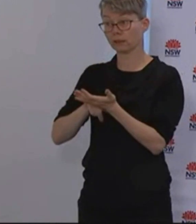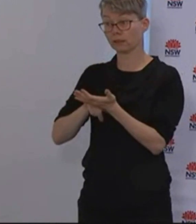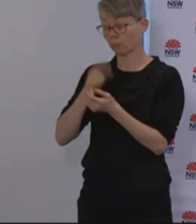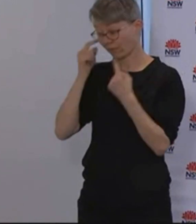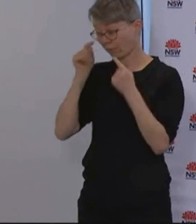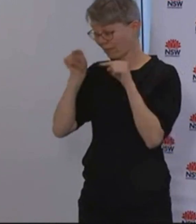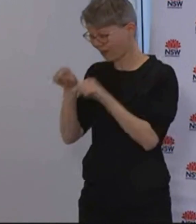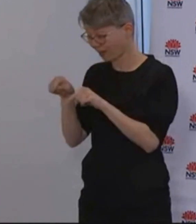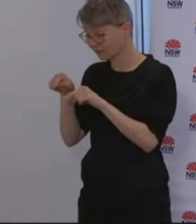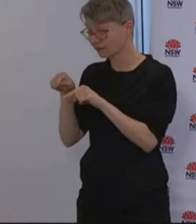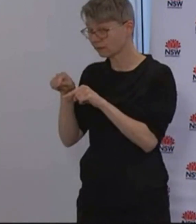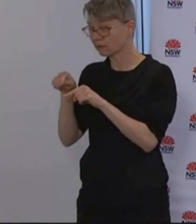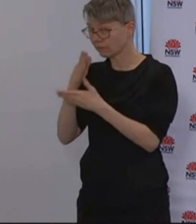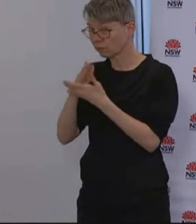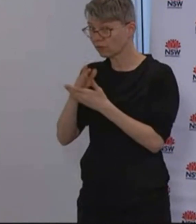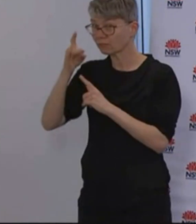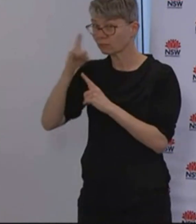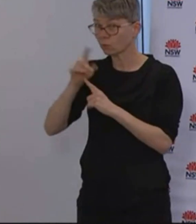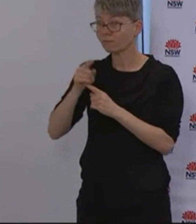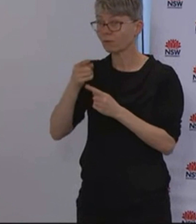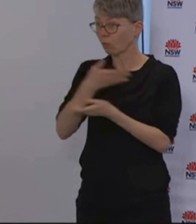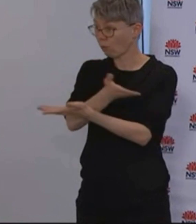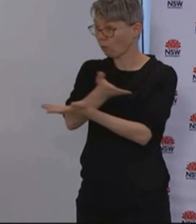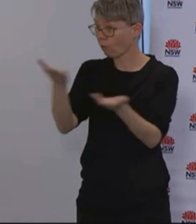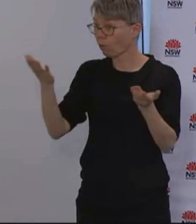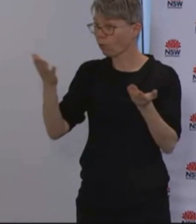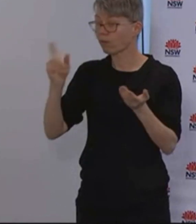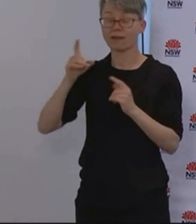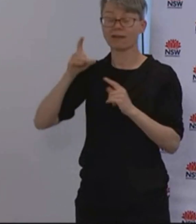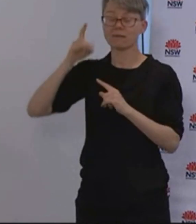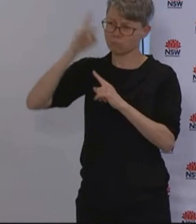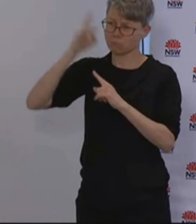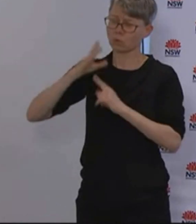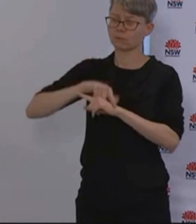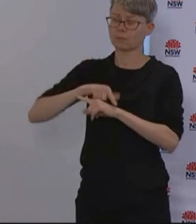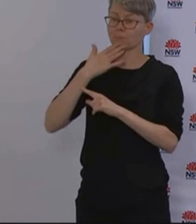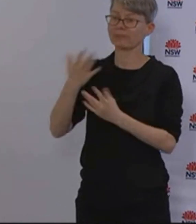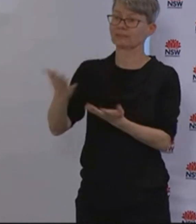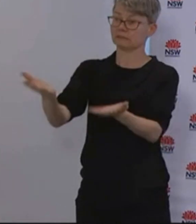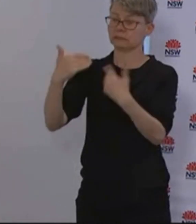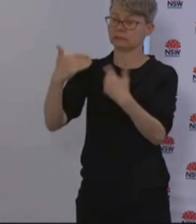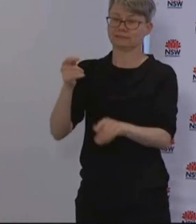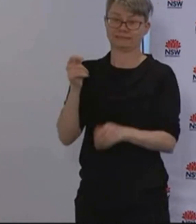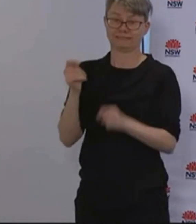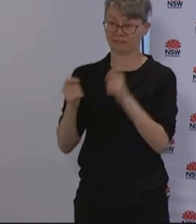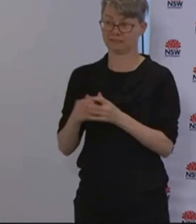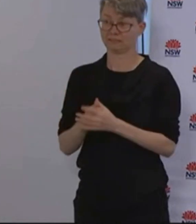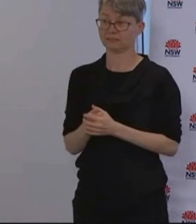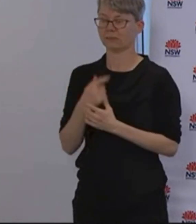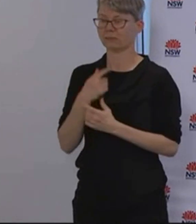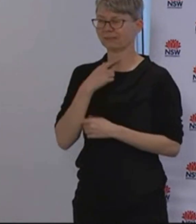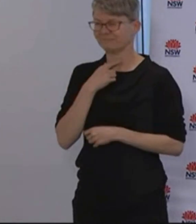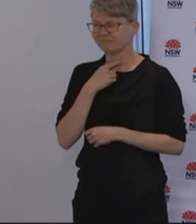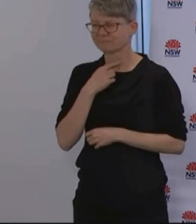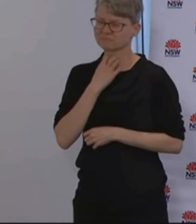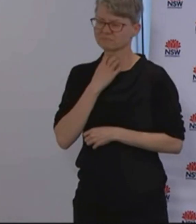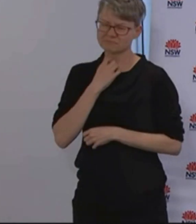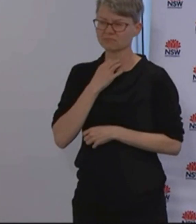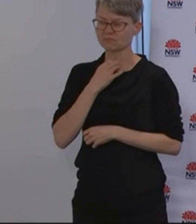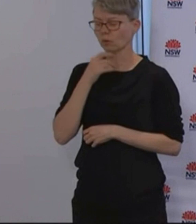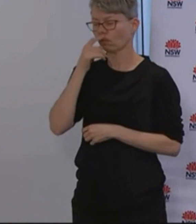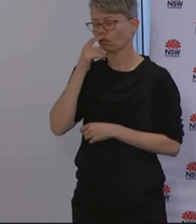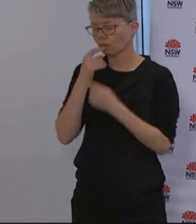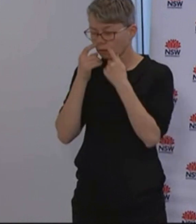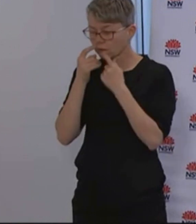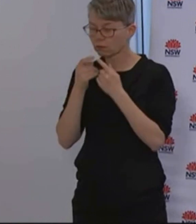broadly that this is a critical time where I urge you to come forward for testing. If you have an itchy, scratchy throat, a bit of a